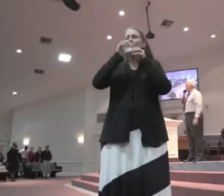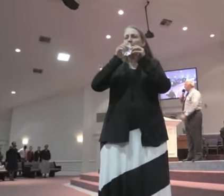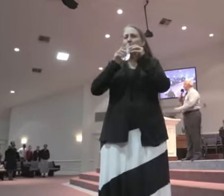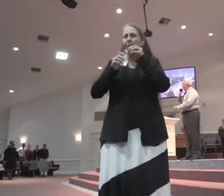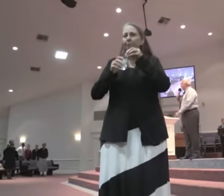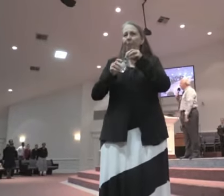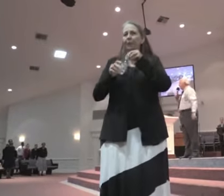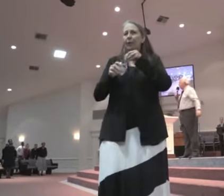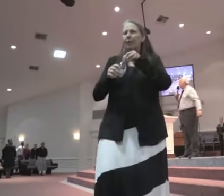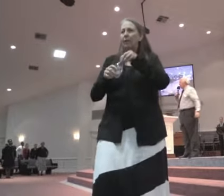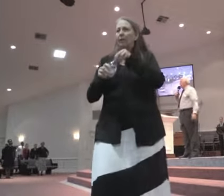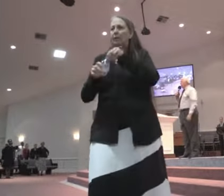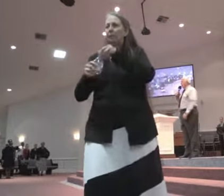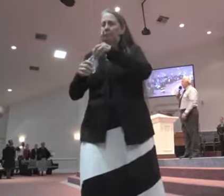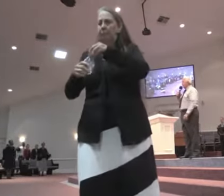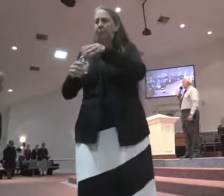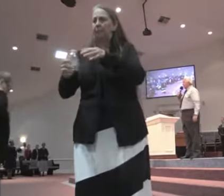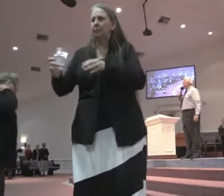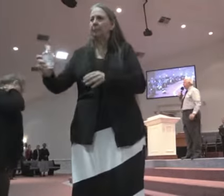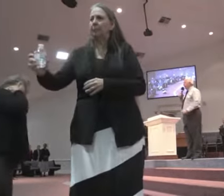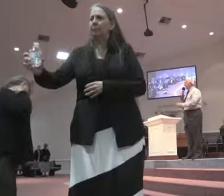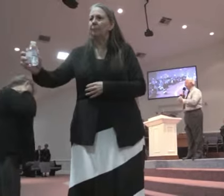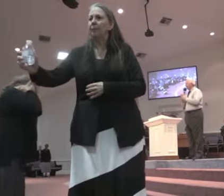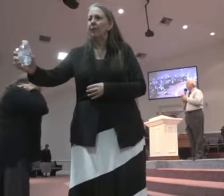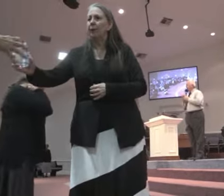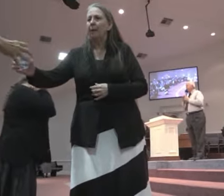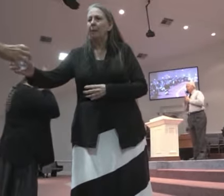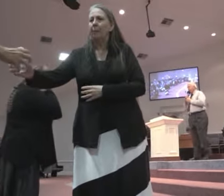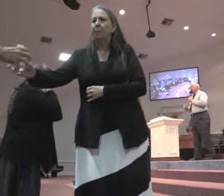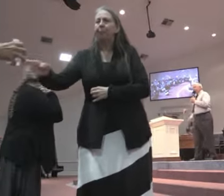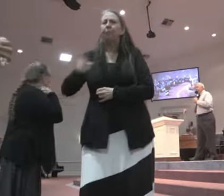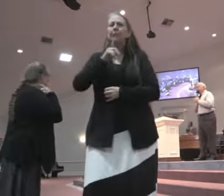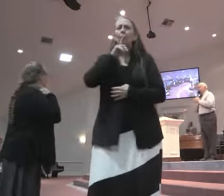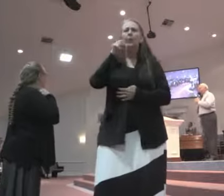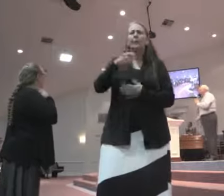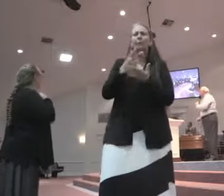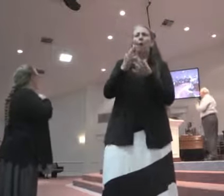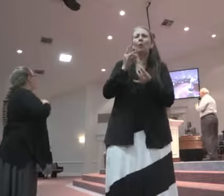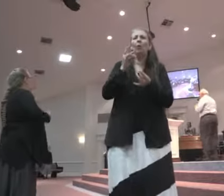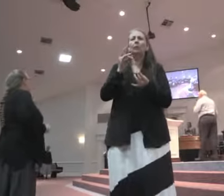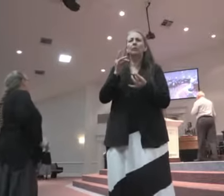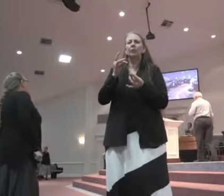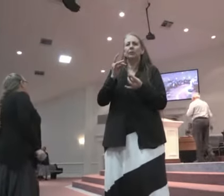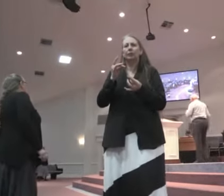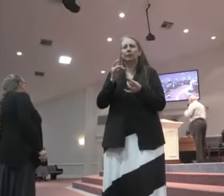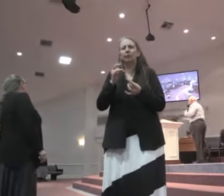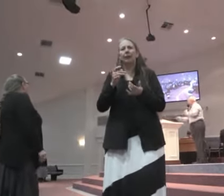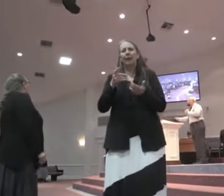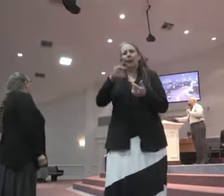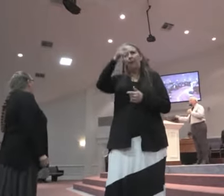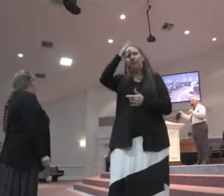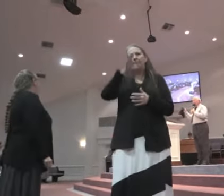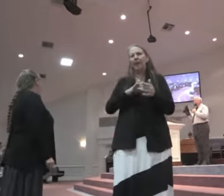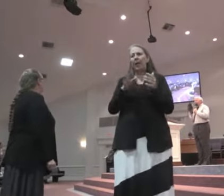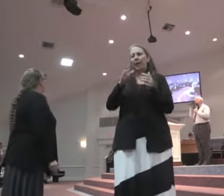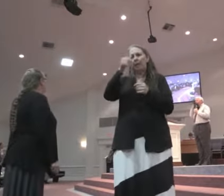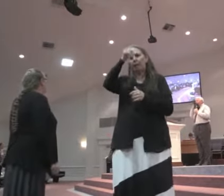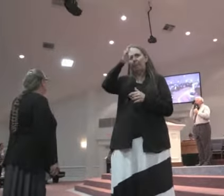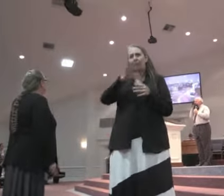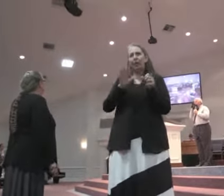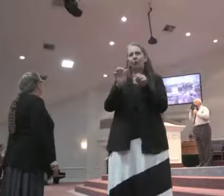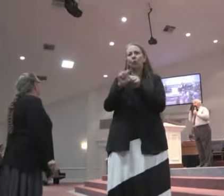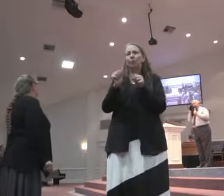I really need some Holy Ghost filled men. Come up here, and I want you to walk out through the